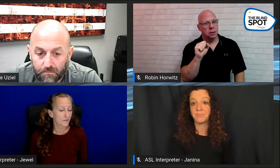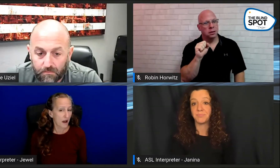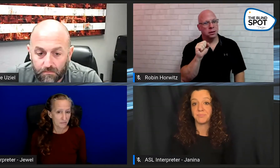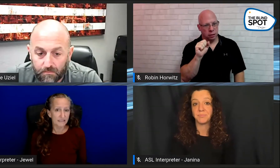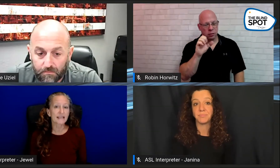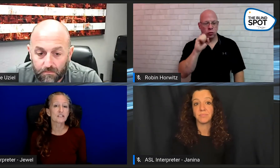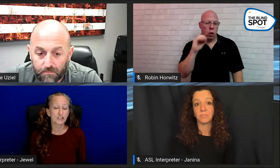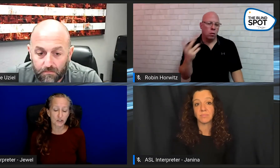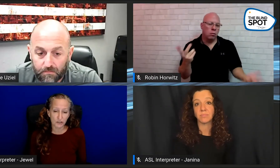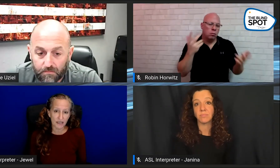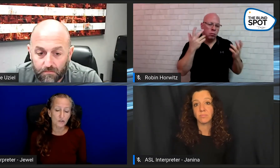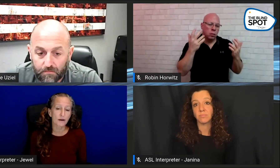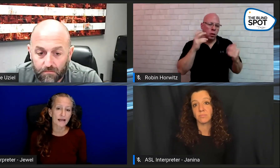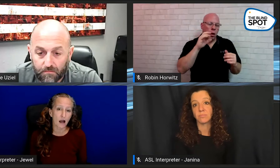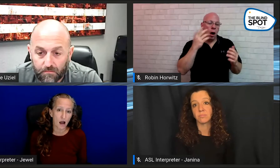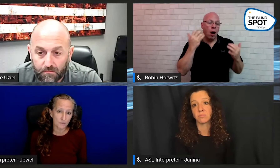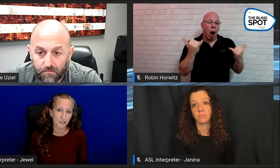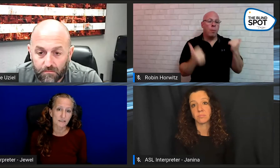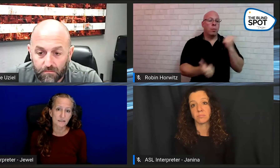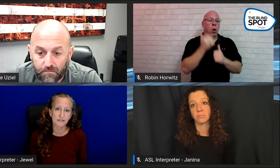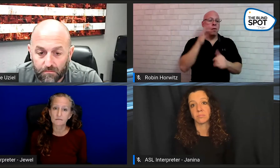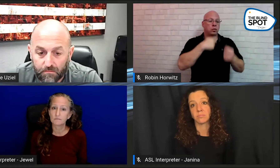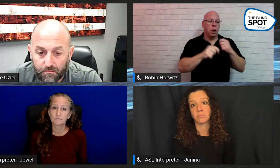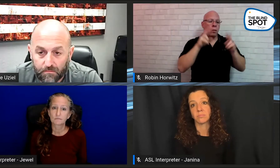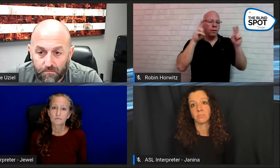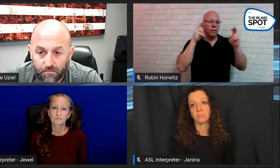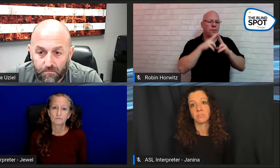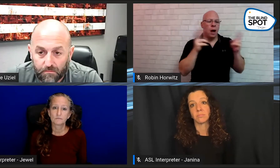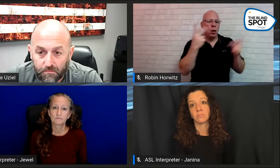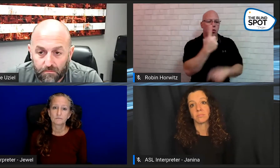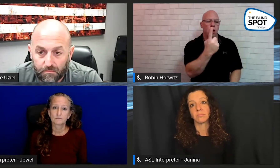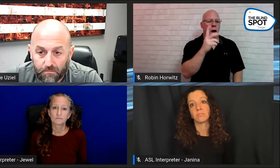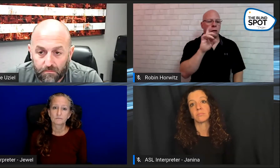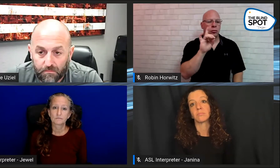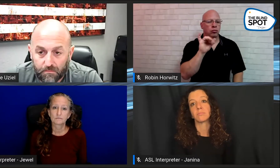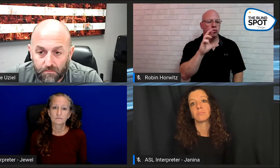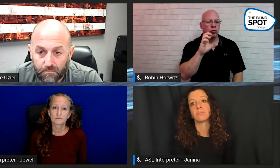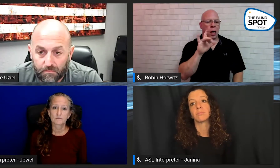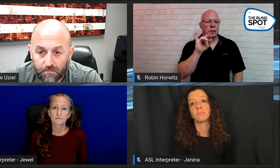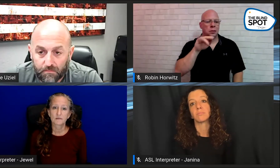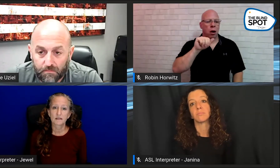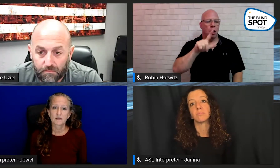now the public can trade options.